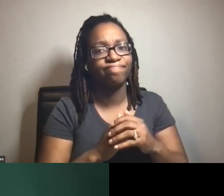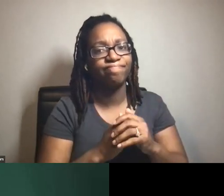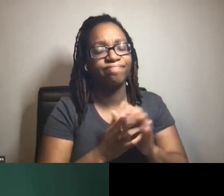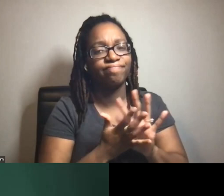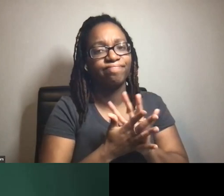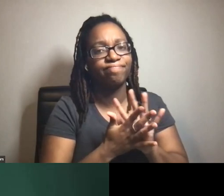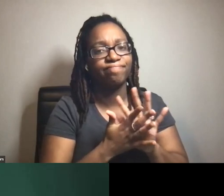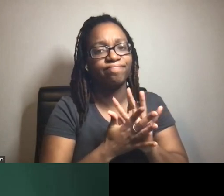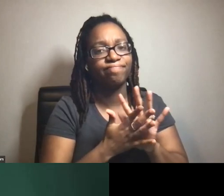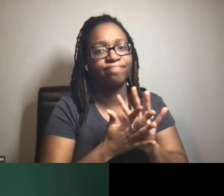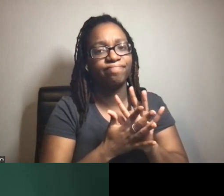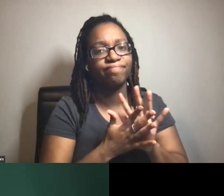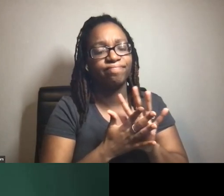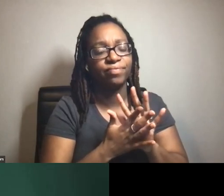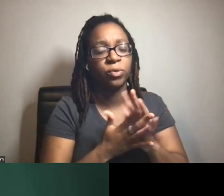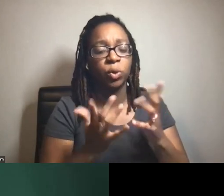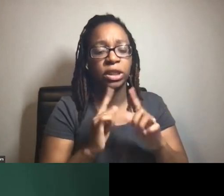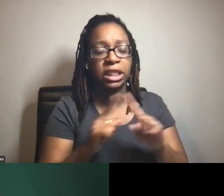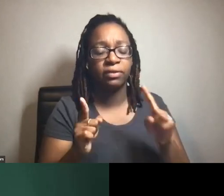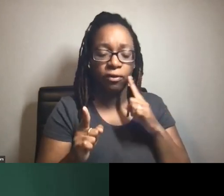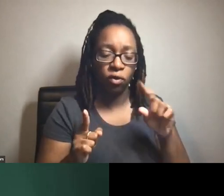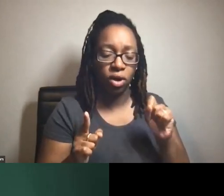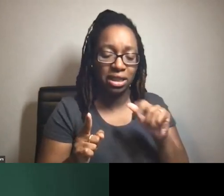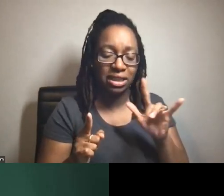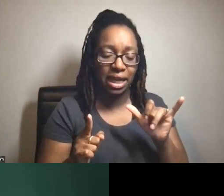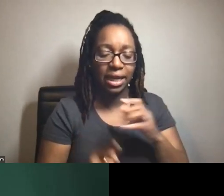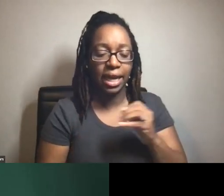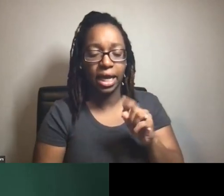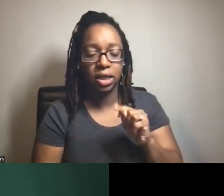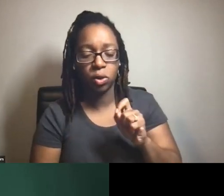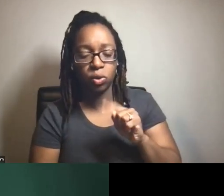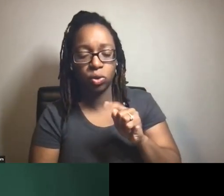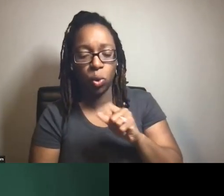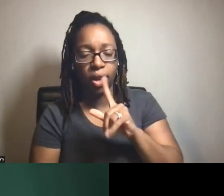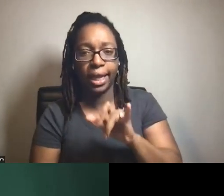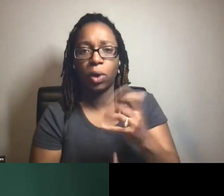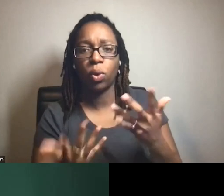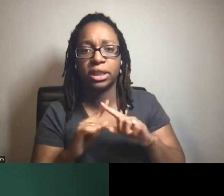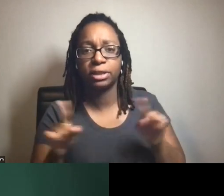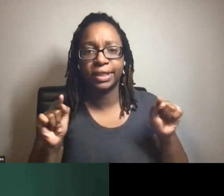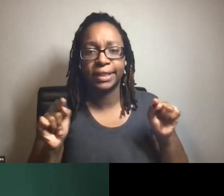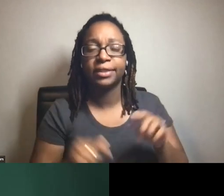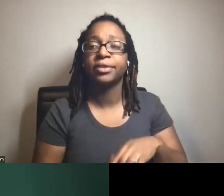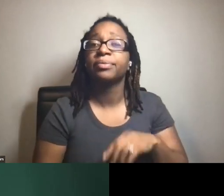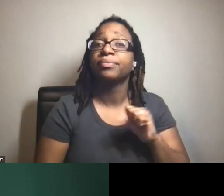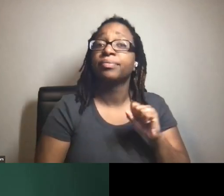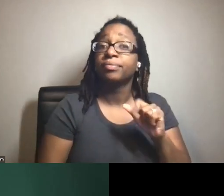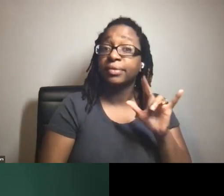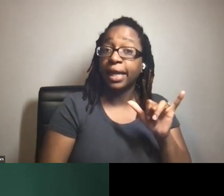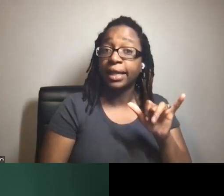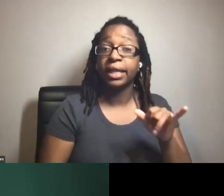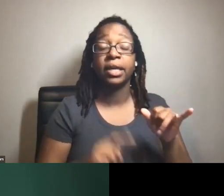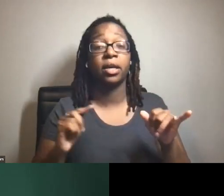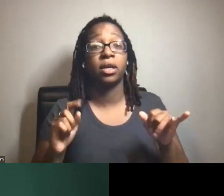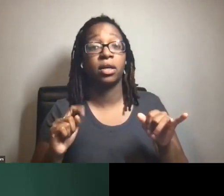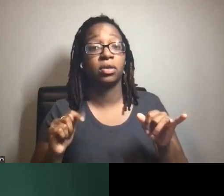What is the biggest difference between Sally and Totally? So Sally and Totally, Sally